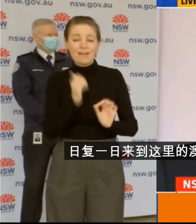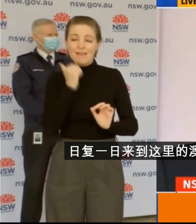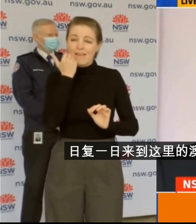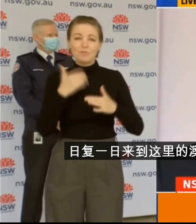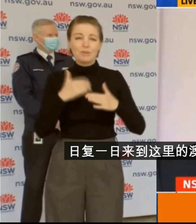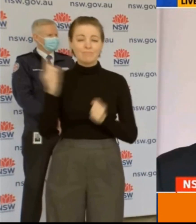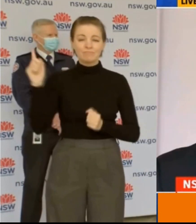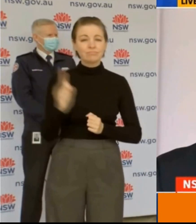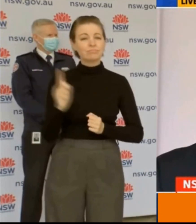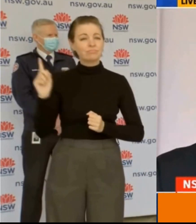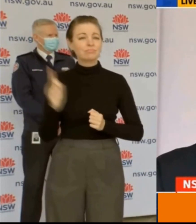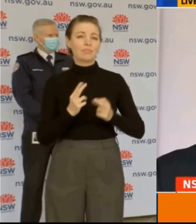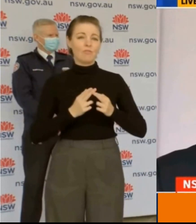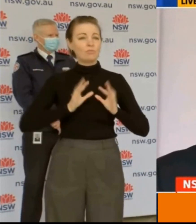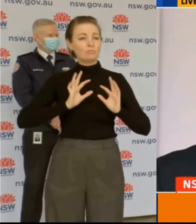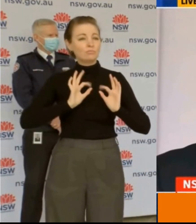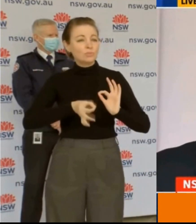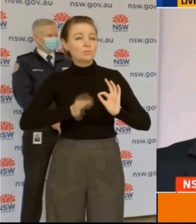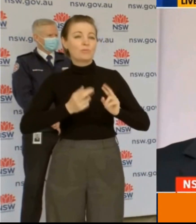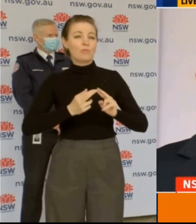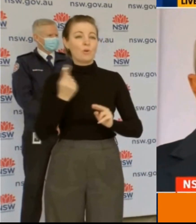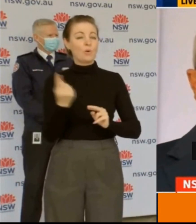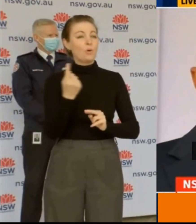interpreting for those who are hearing impaired,